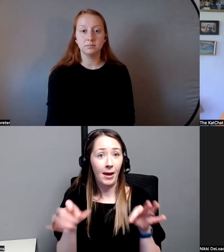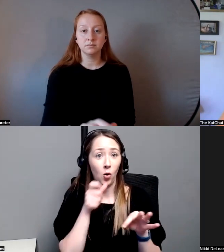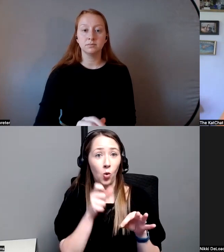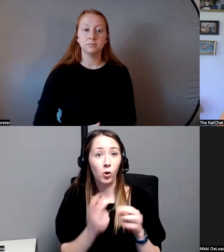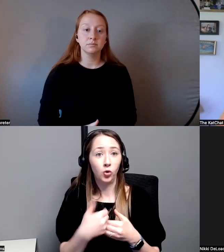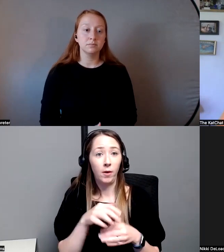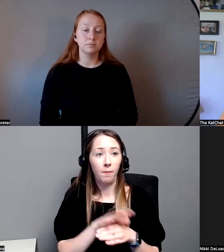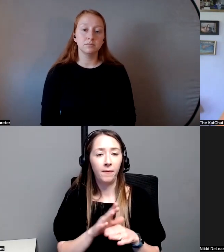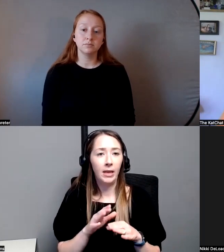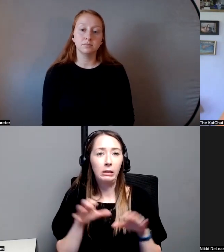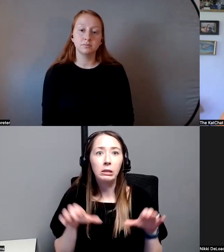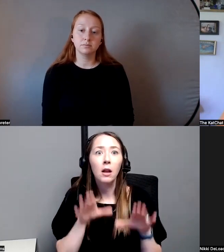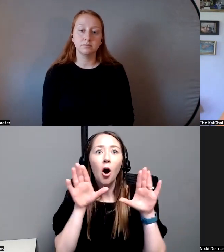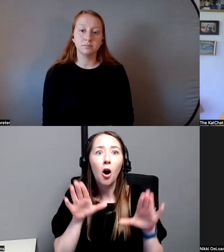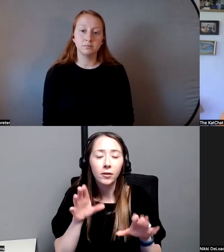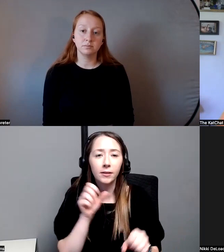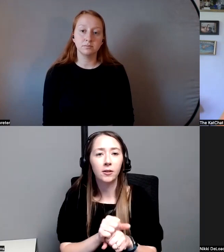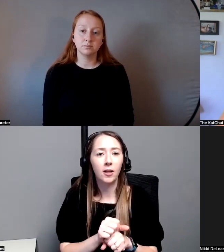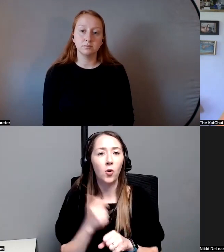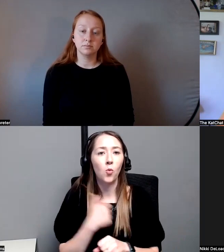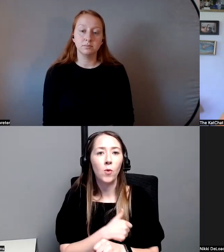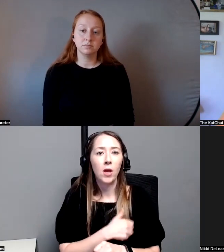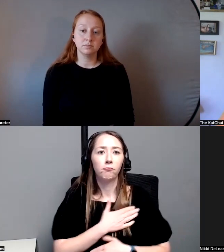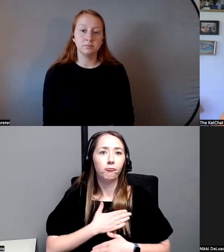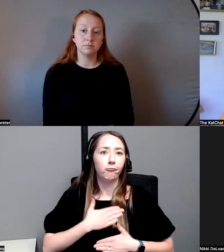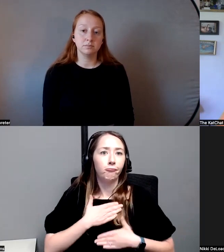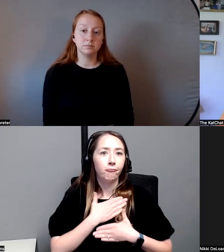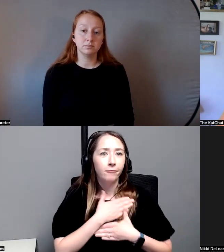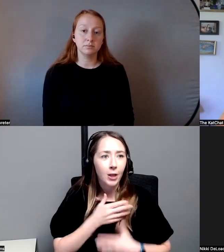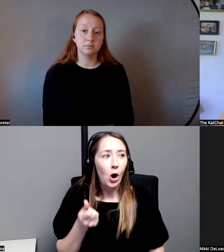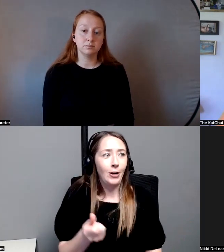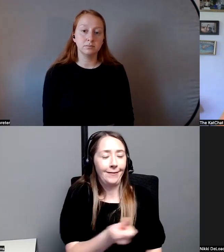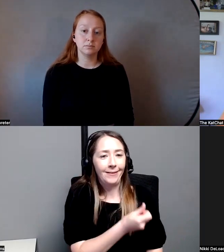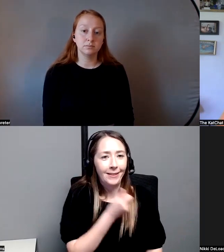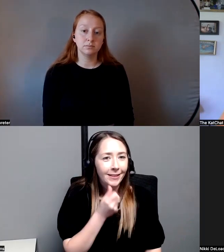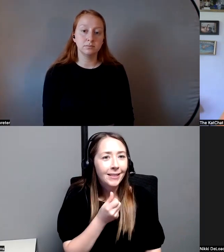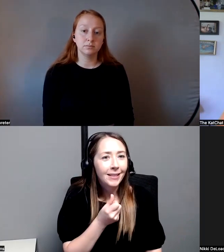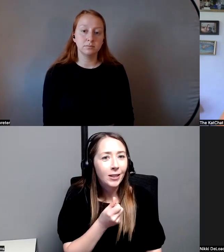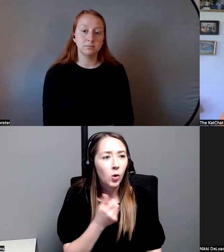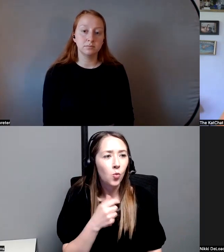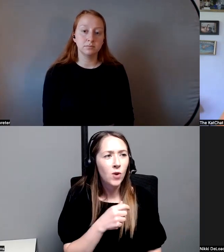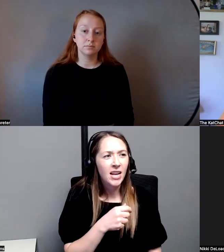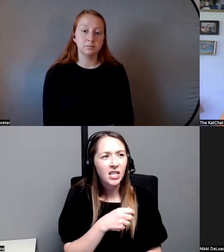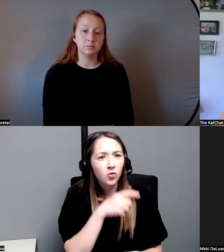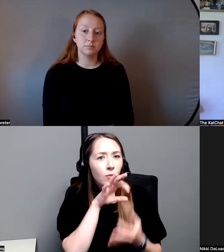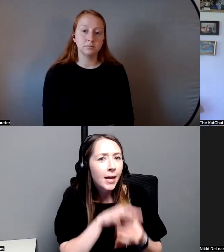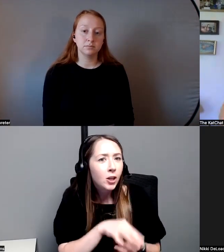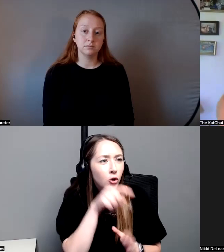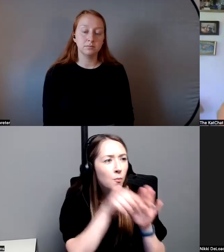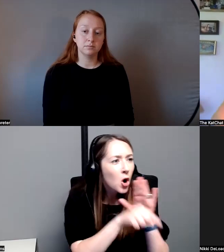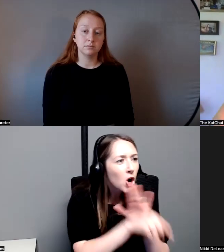have so much fun on that set. I mean, considering the fact that we're like dealing with murder